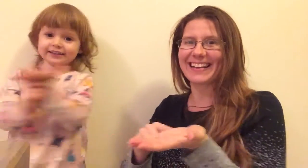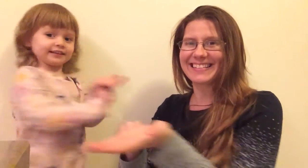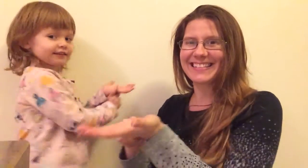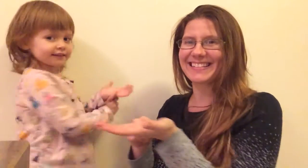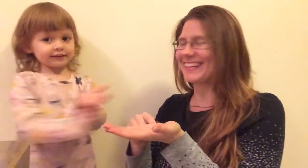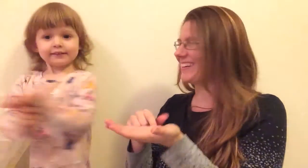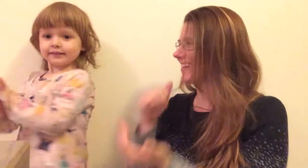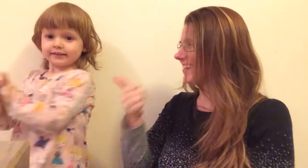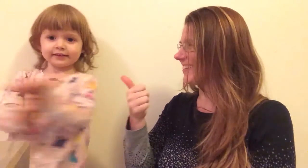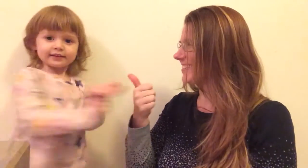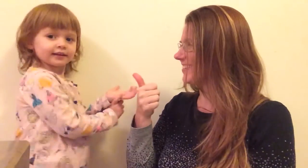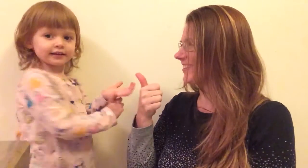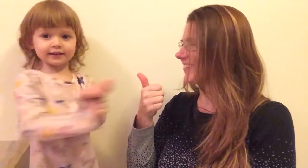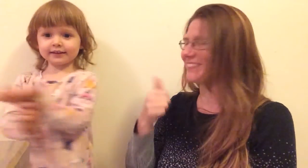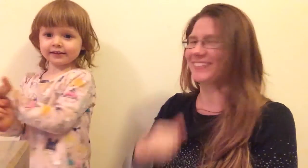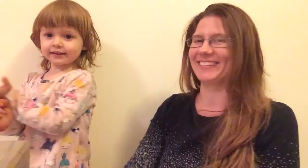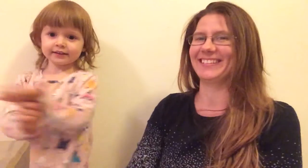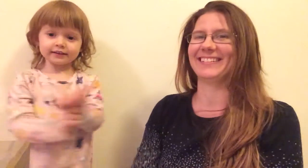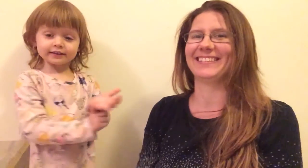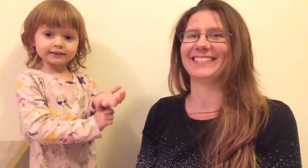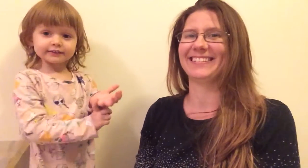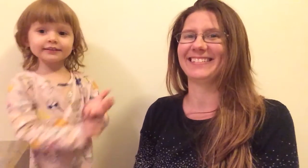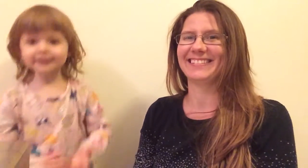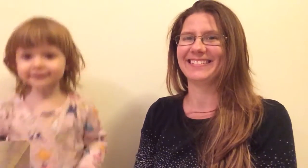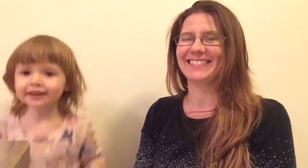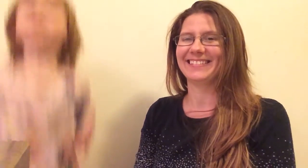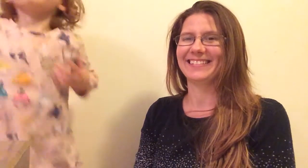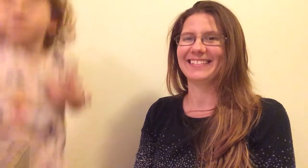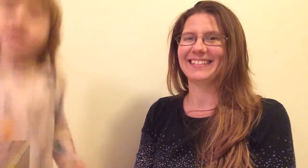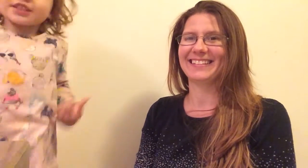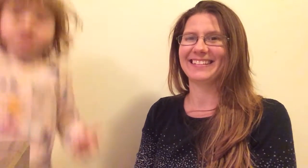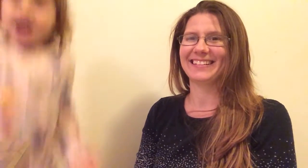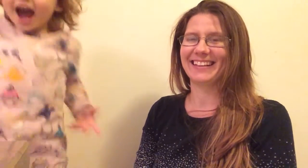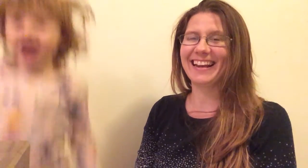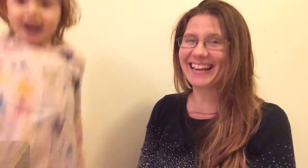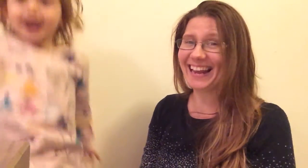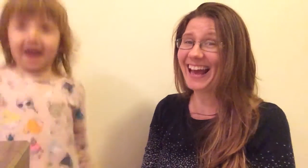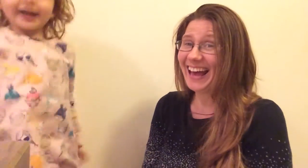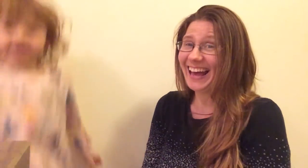Toys. Good job. Does it take a picture?